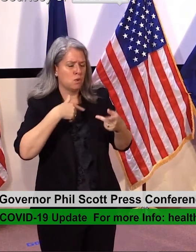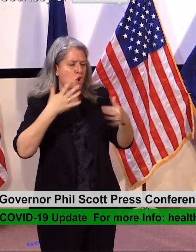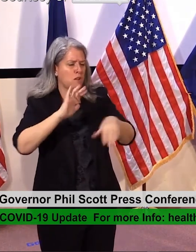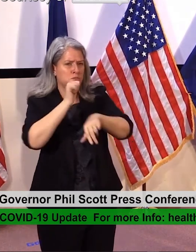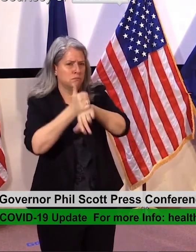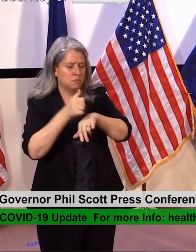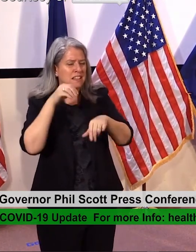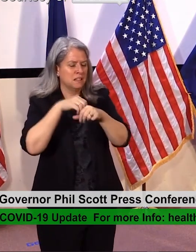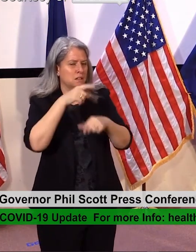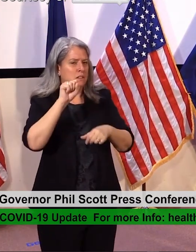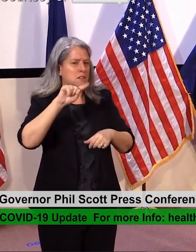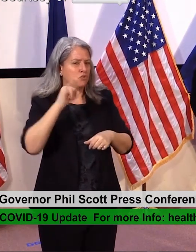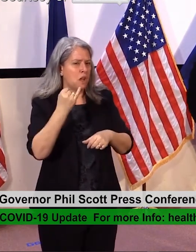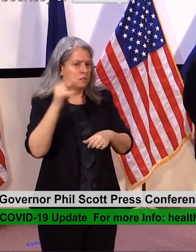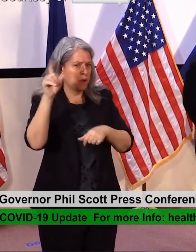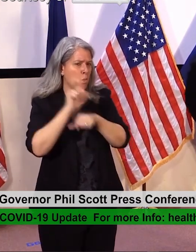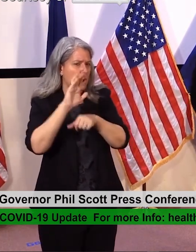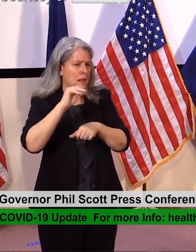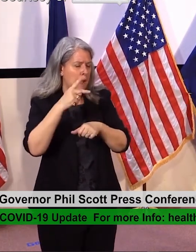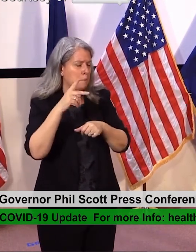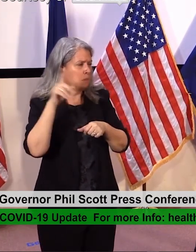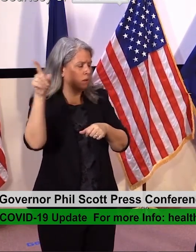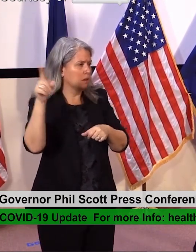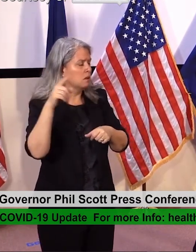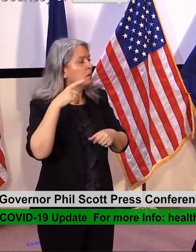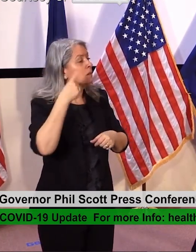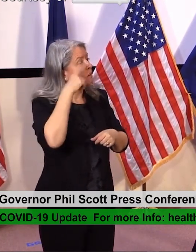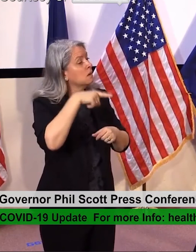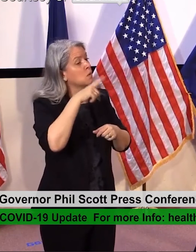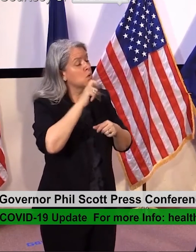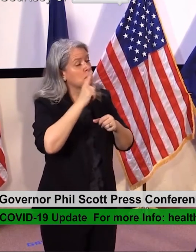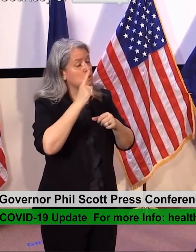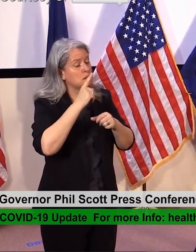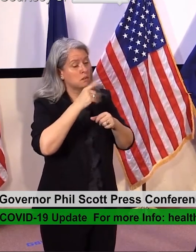developed in the St. Johnsbury Work Camp facility for those COVID-19